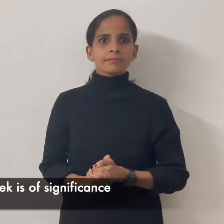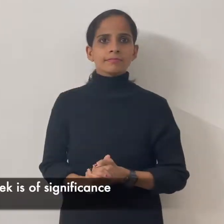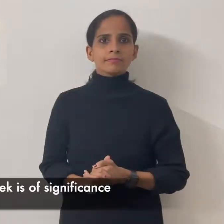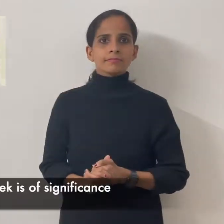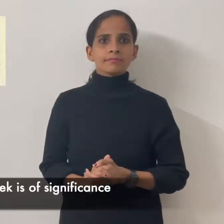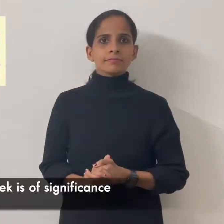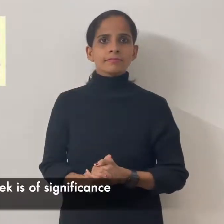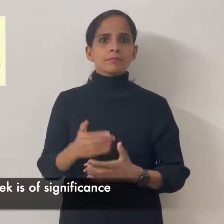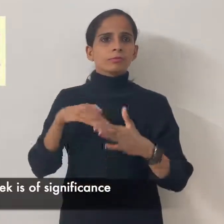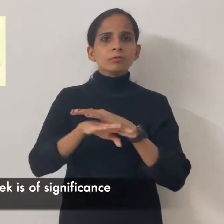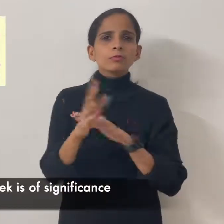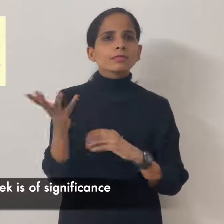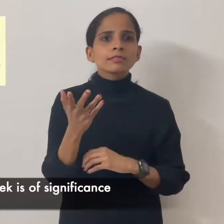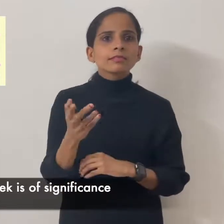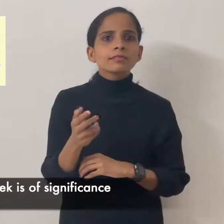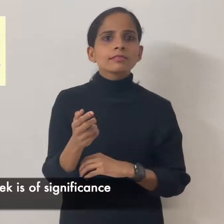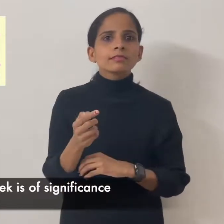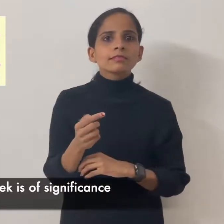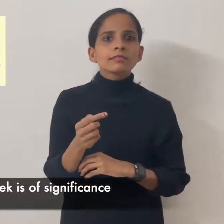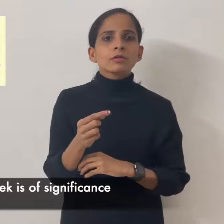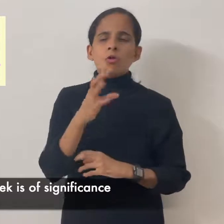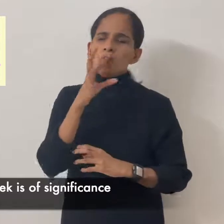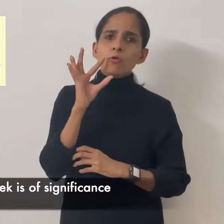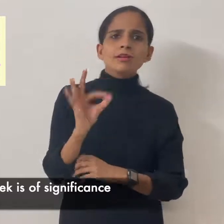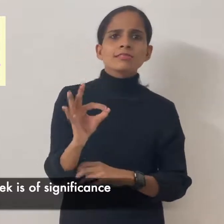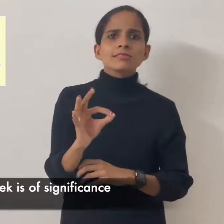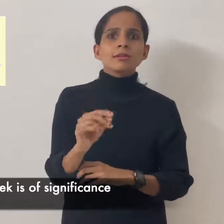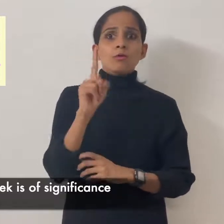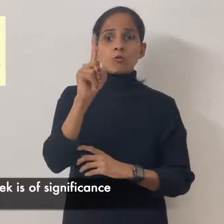In fact, the whole week is of significance.